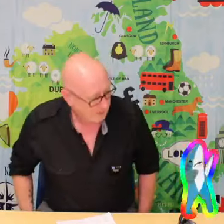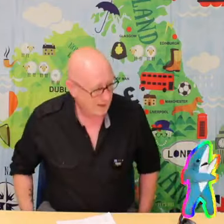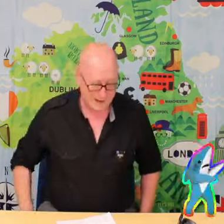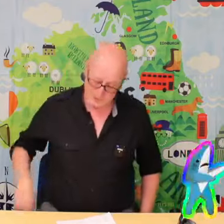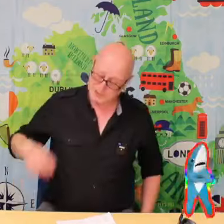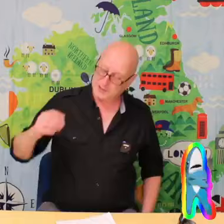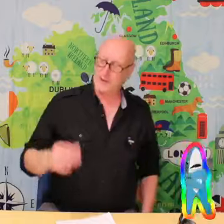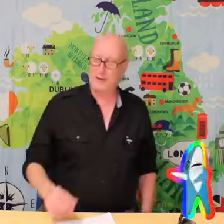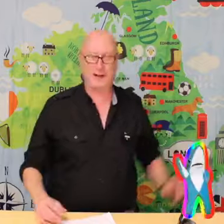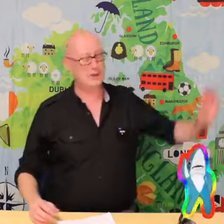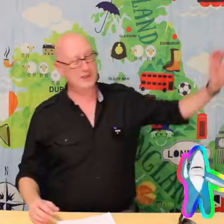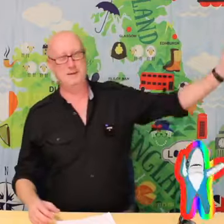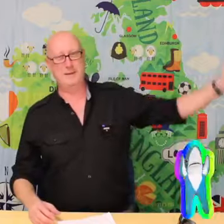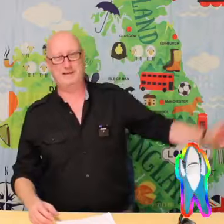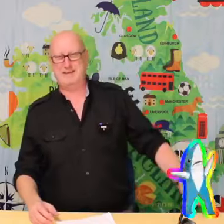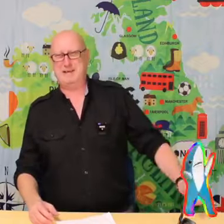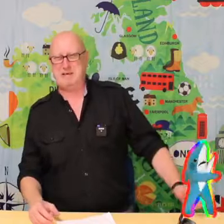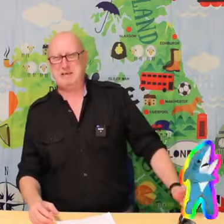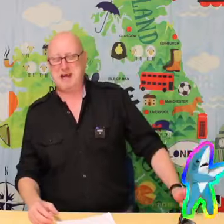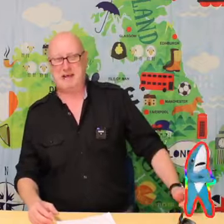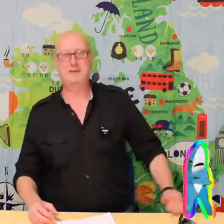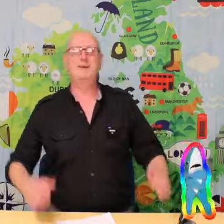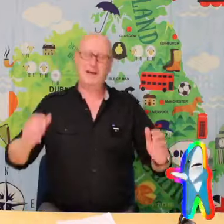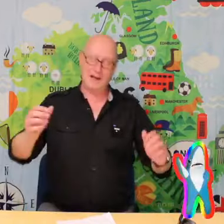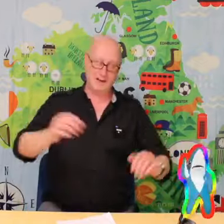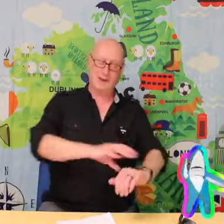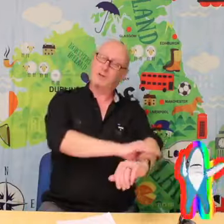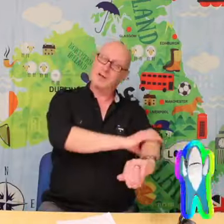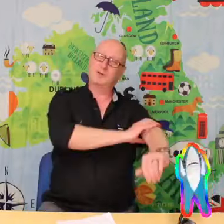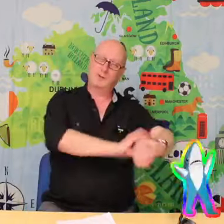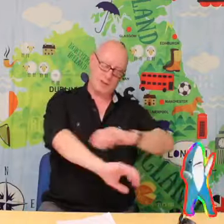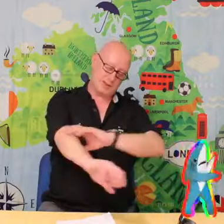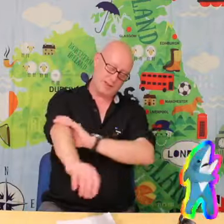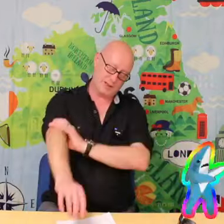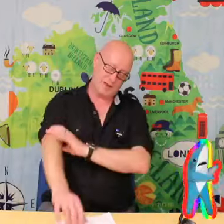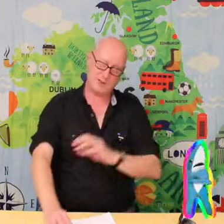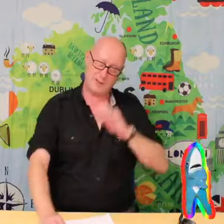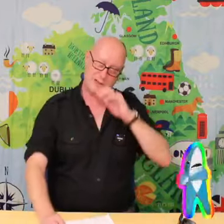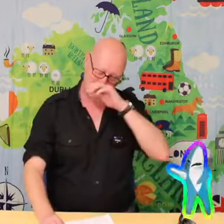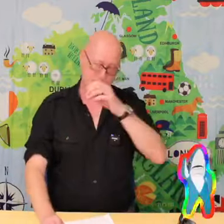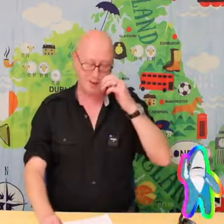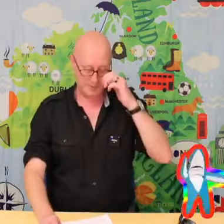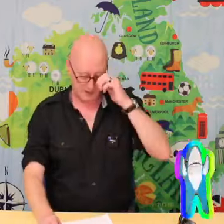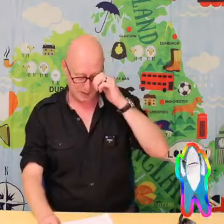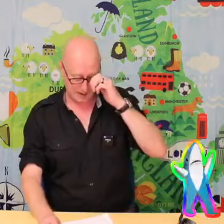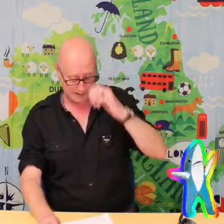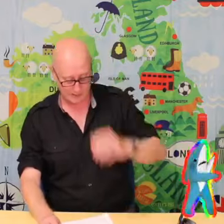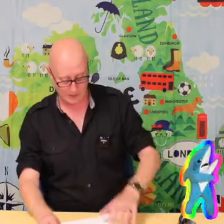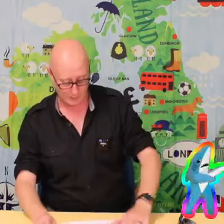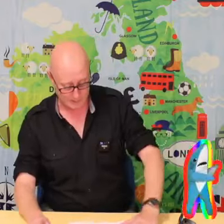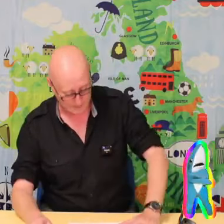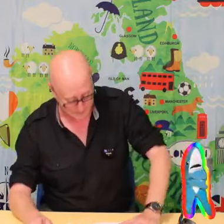as I was explaining, right, could you stay in the Mac? Is it Kajak? And of course he was, as David Smart, I was called the Kojak. So what's he been doing